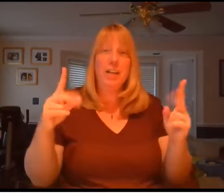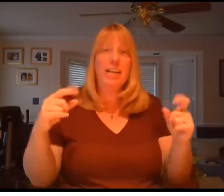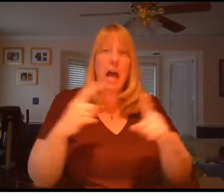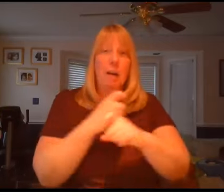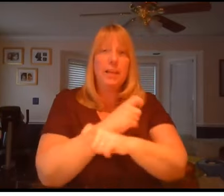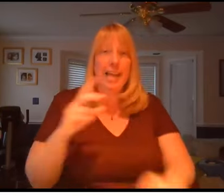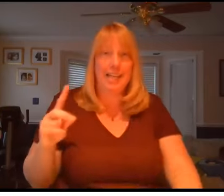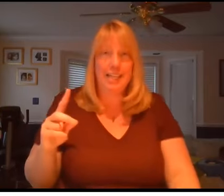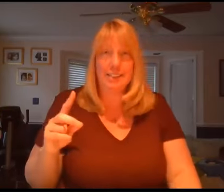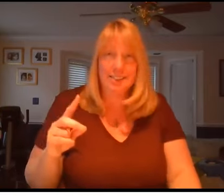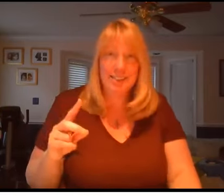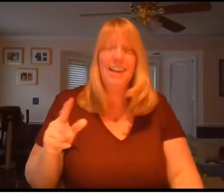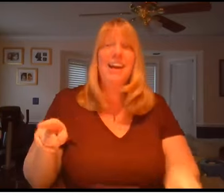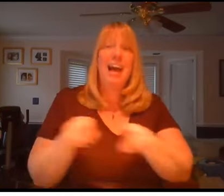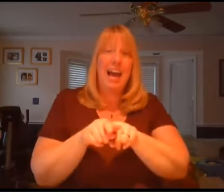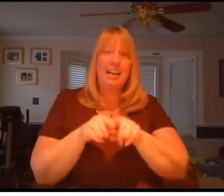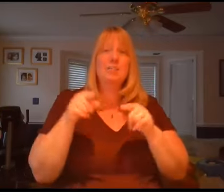they are very complicated,